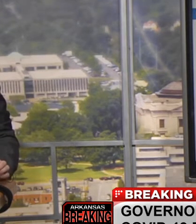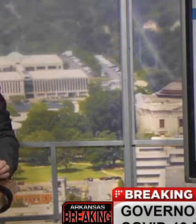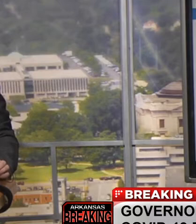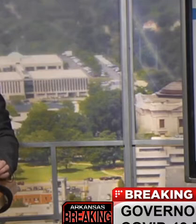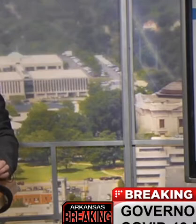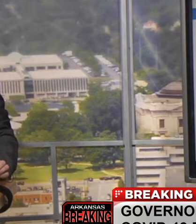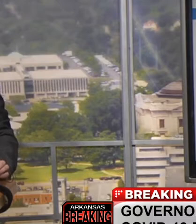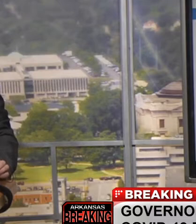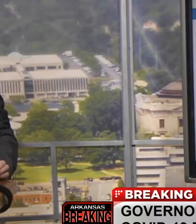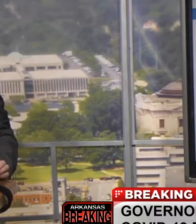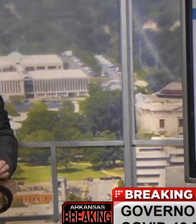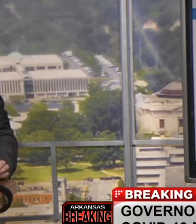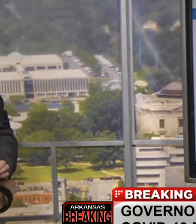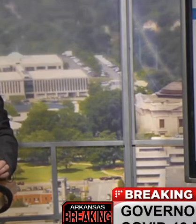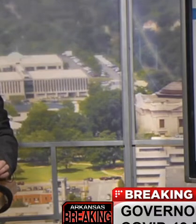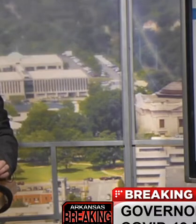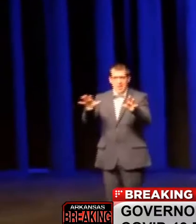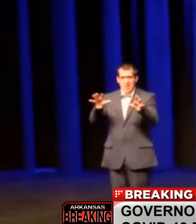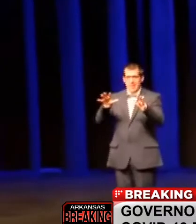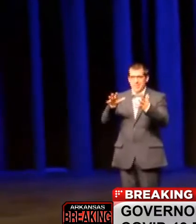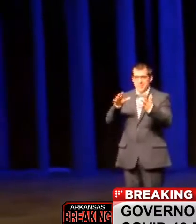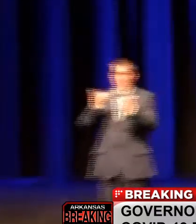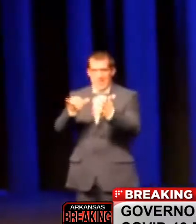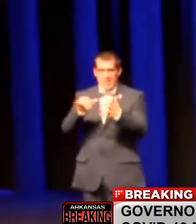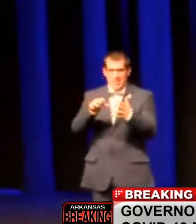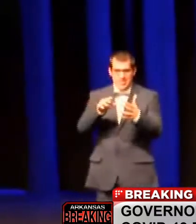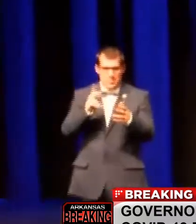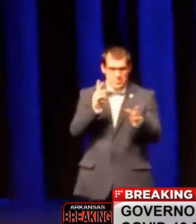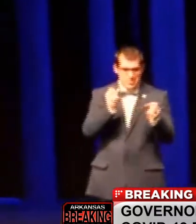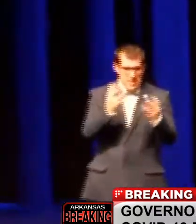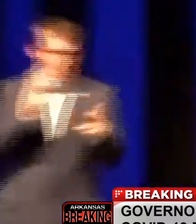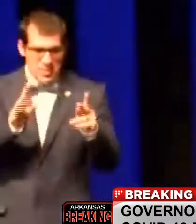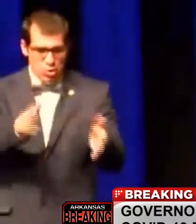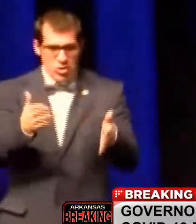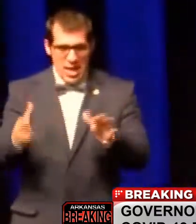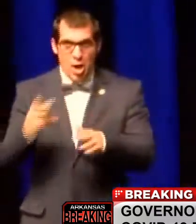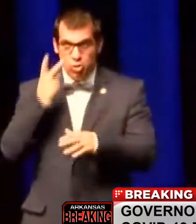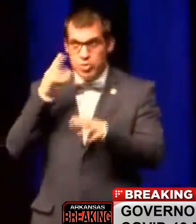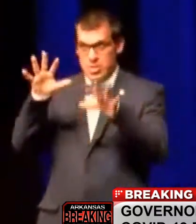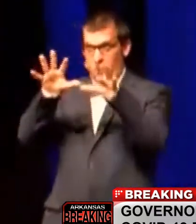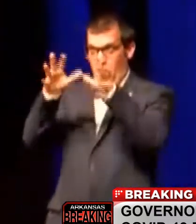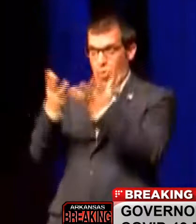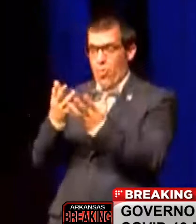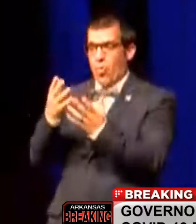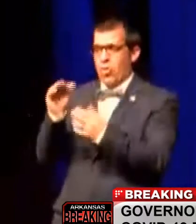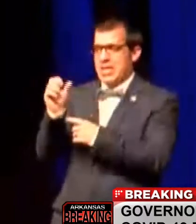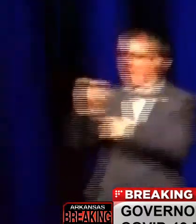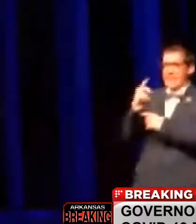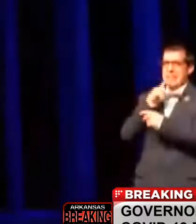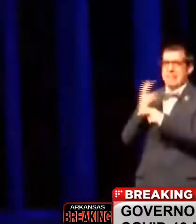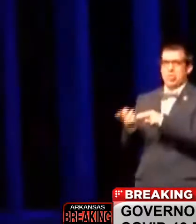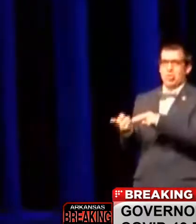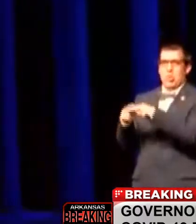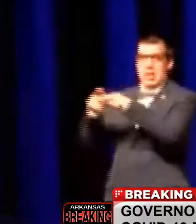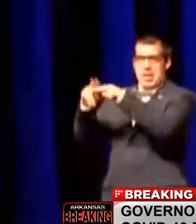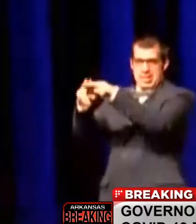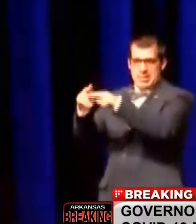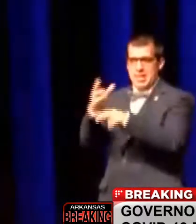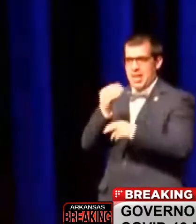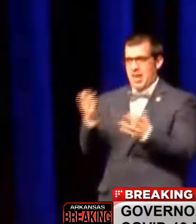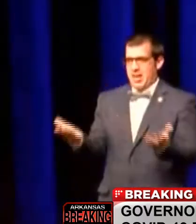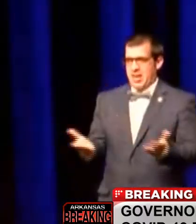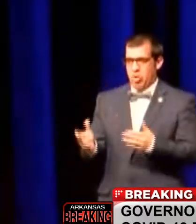but it sounds like we got that worked out. Let's listen into the governor. Is rising, but you also see here in the